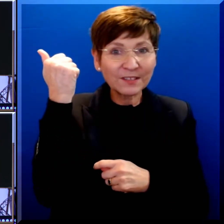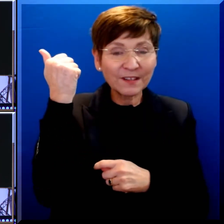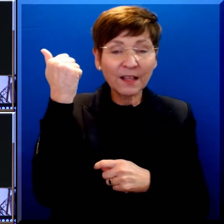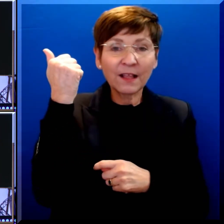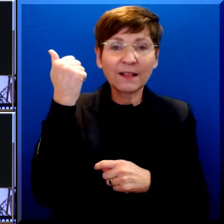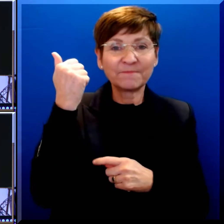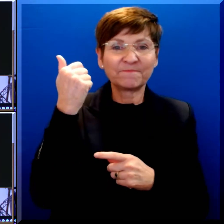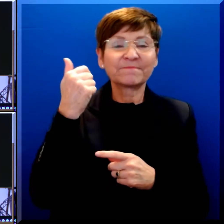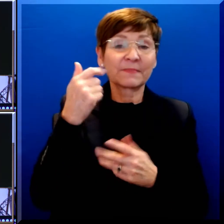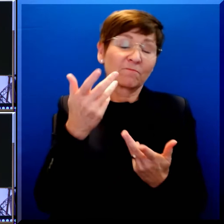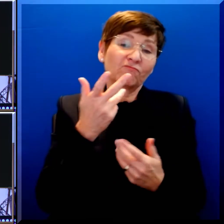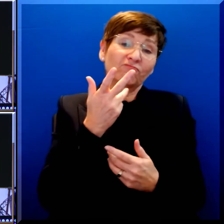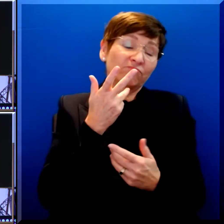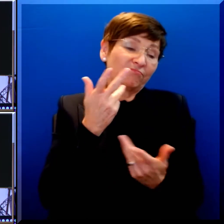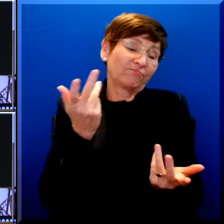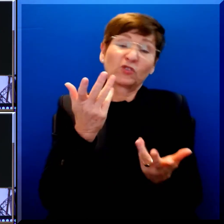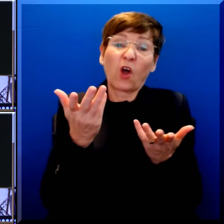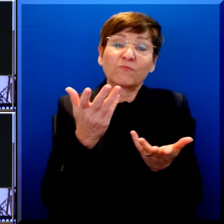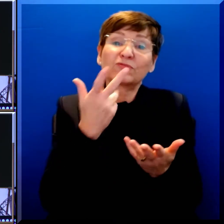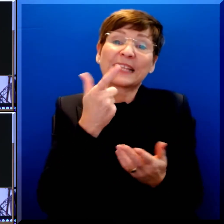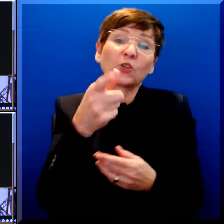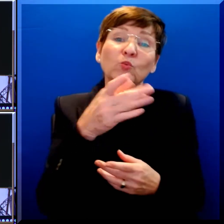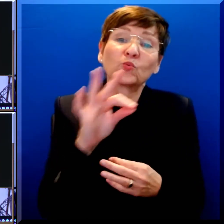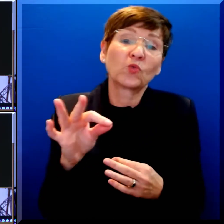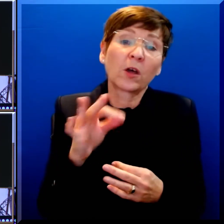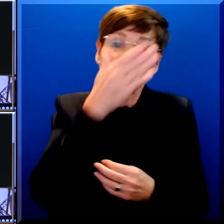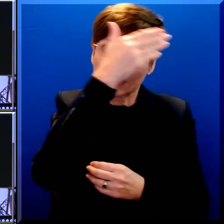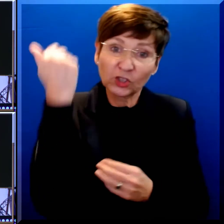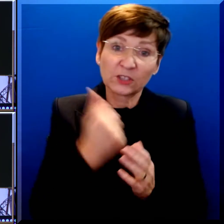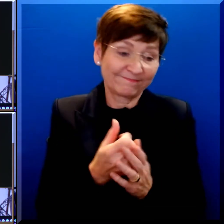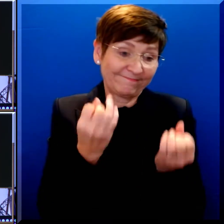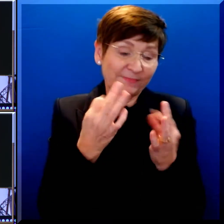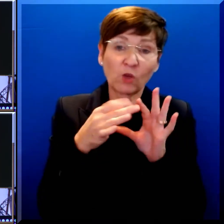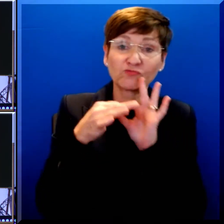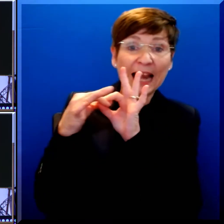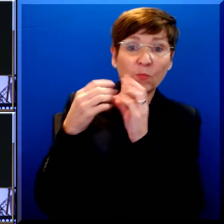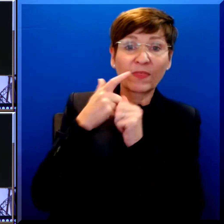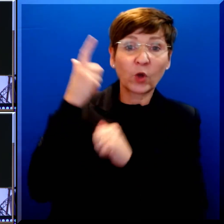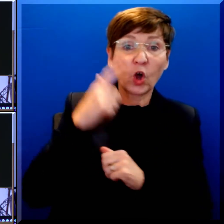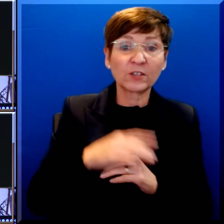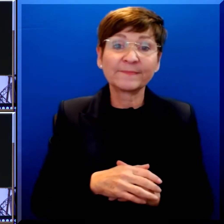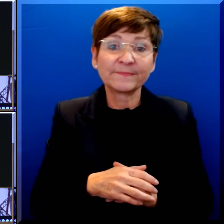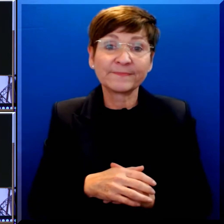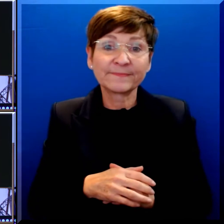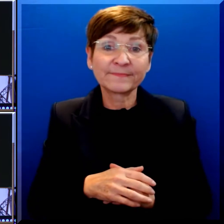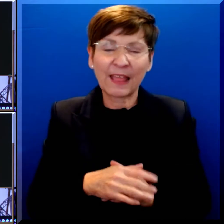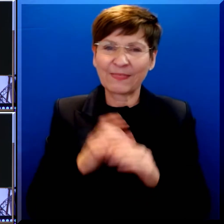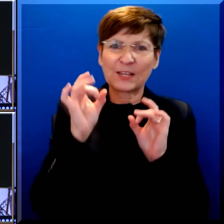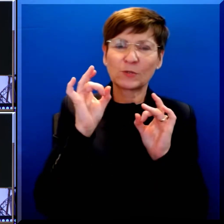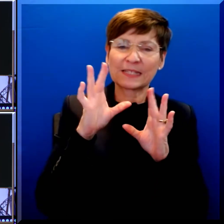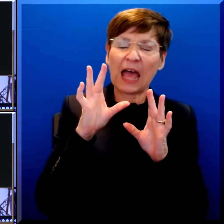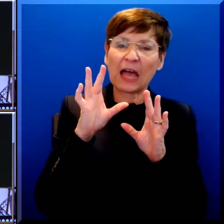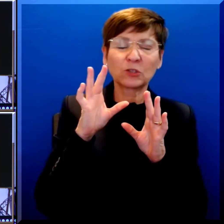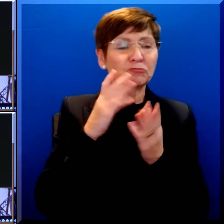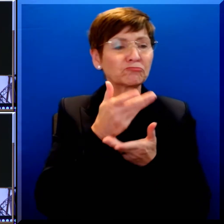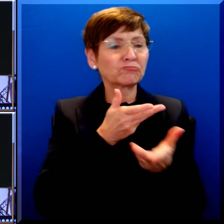review here. Let's say you're a non-Christian, you don't have a relationship with God. What I find is most people say, well, Tim, God started lighting a spark